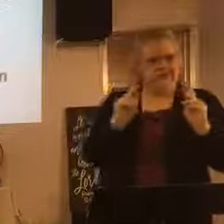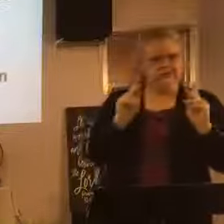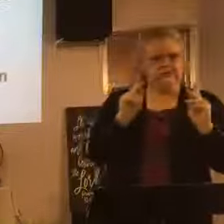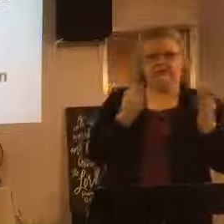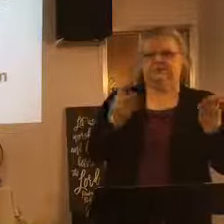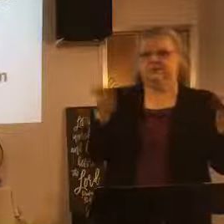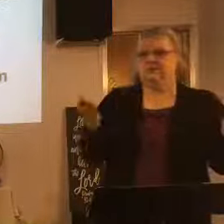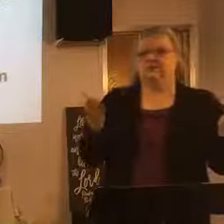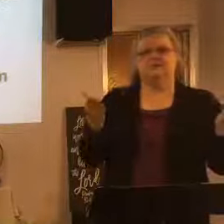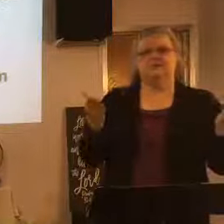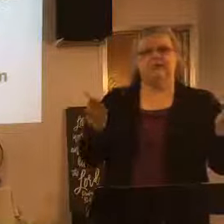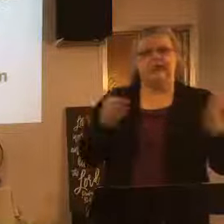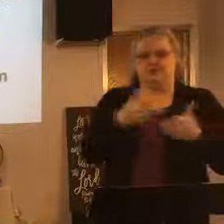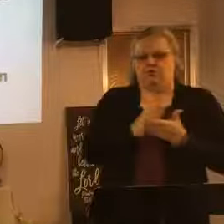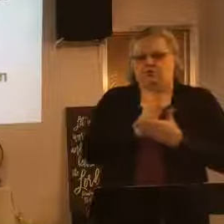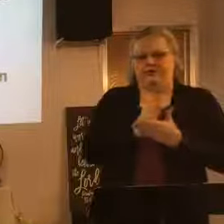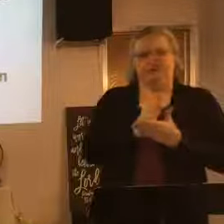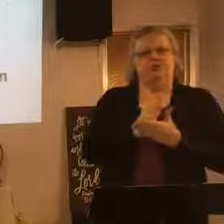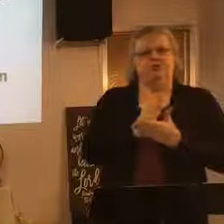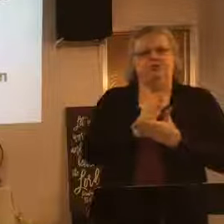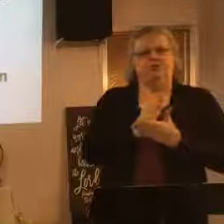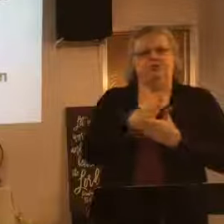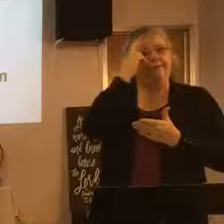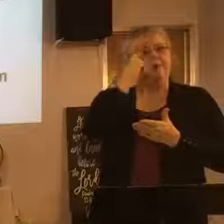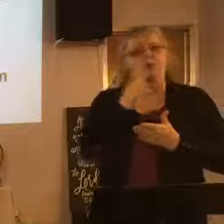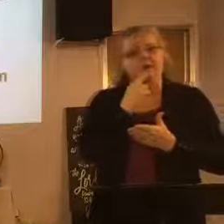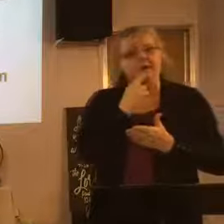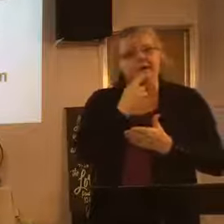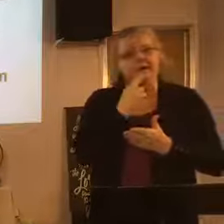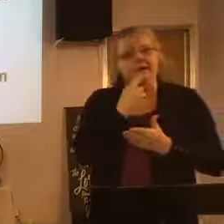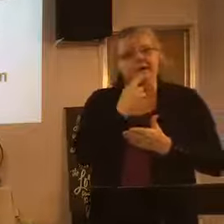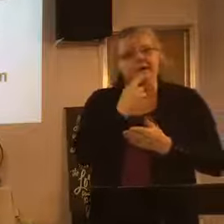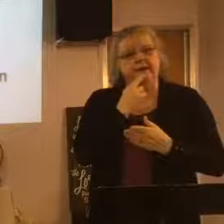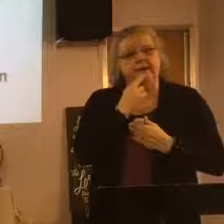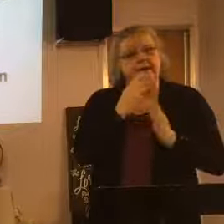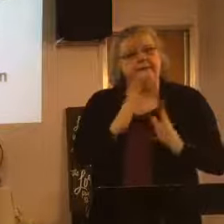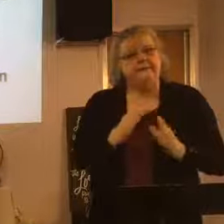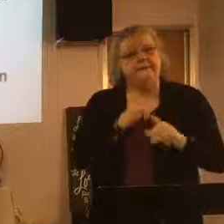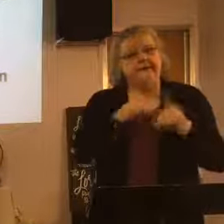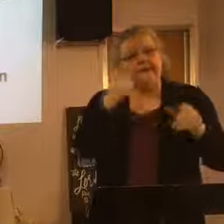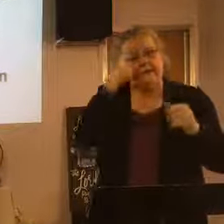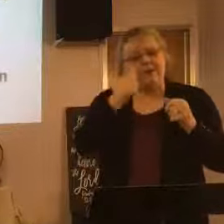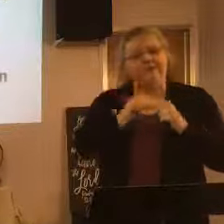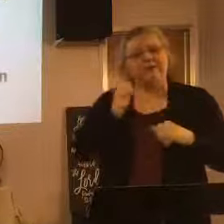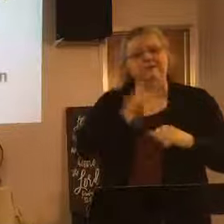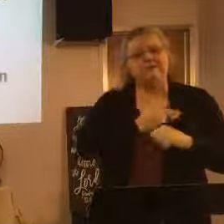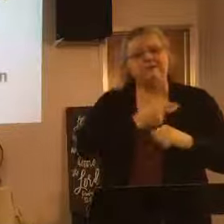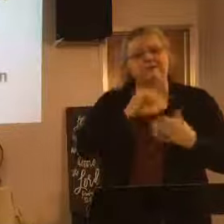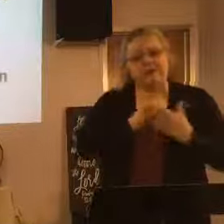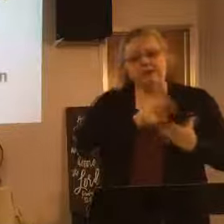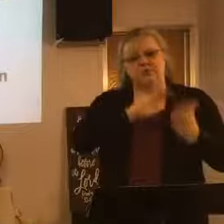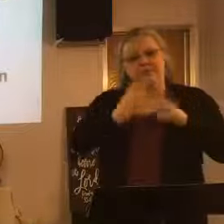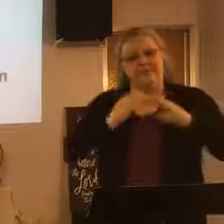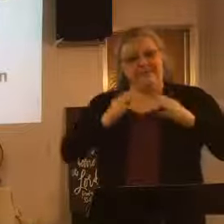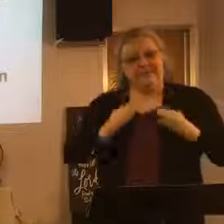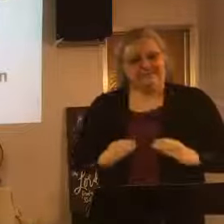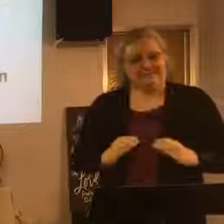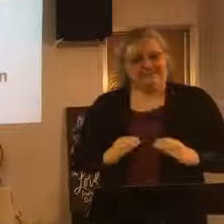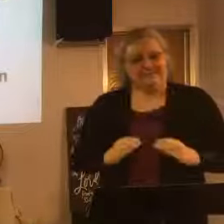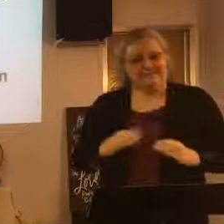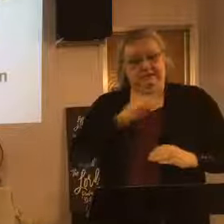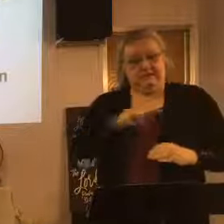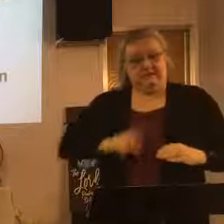the things, that the rights that came along with that. But what he's saying here is he reminds us that to become a citizen of